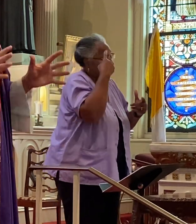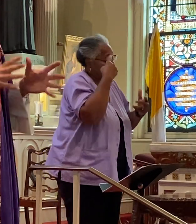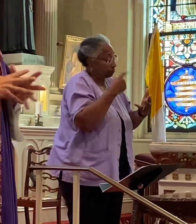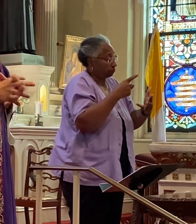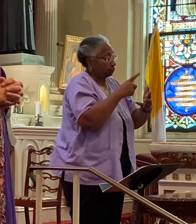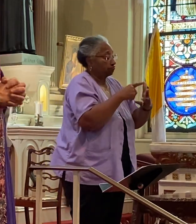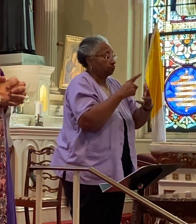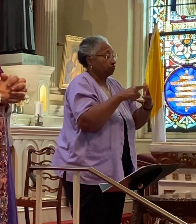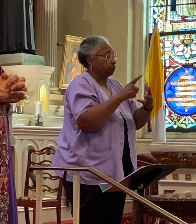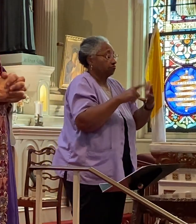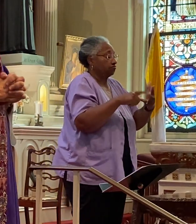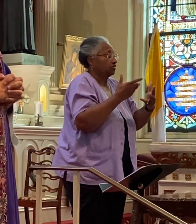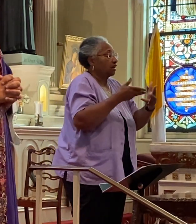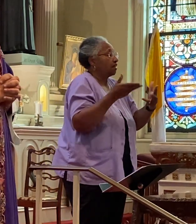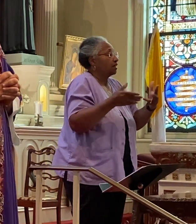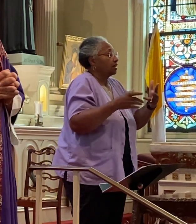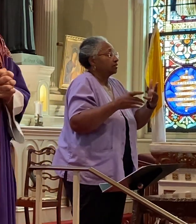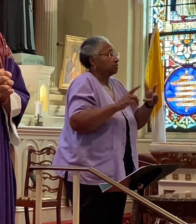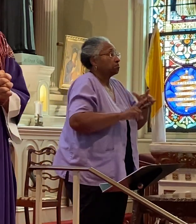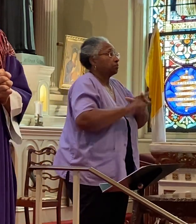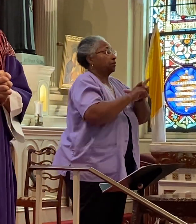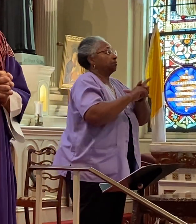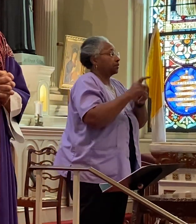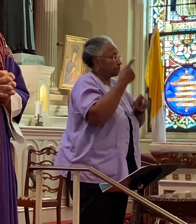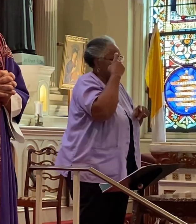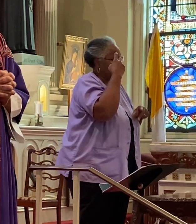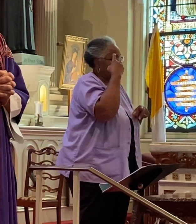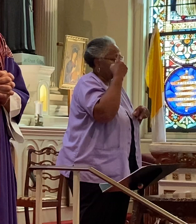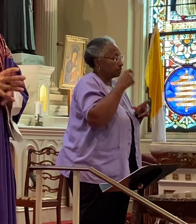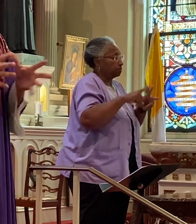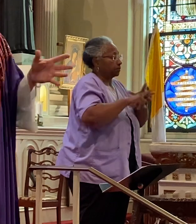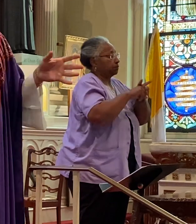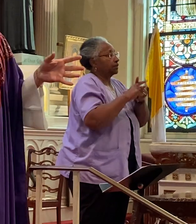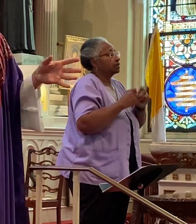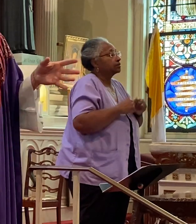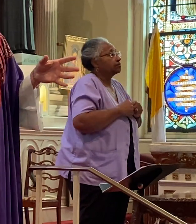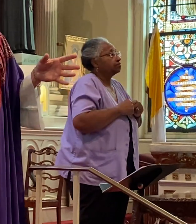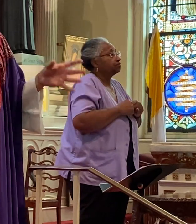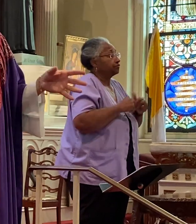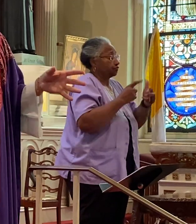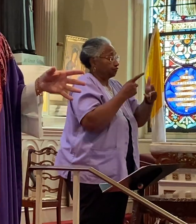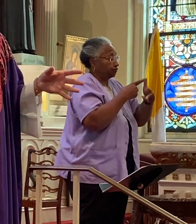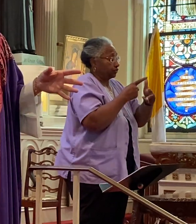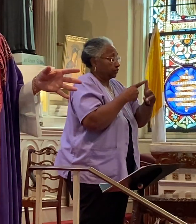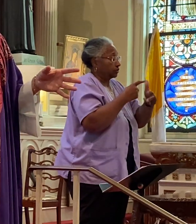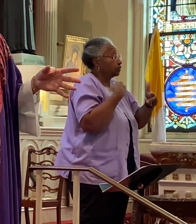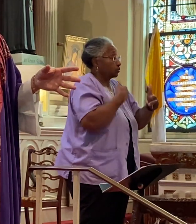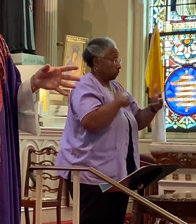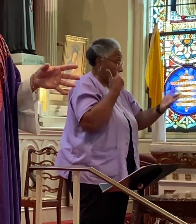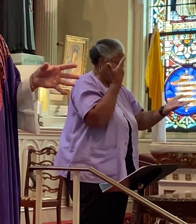came immediately to mind. First thing was that as we arrived in Iraq,